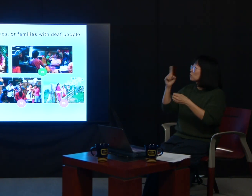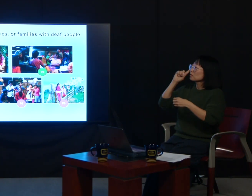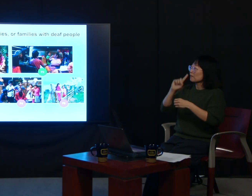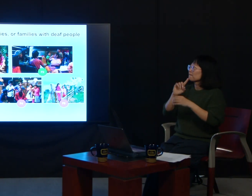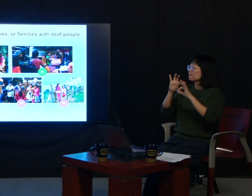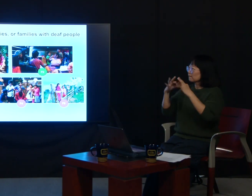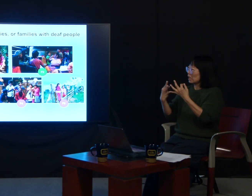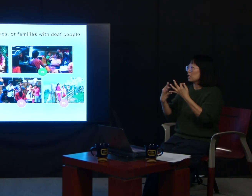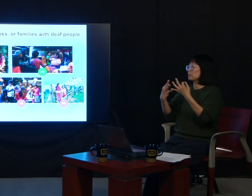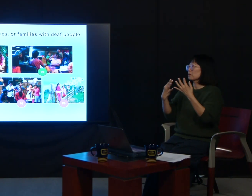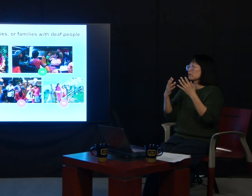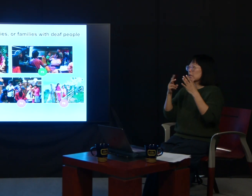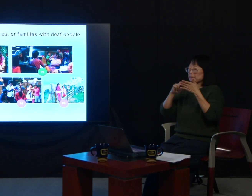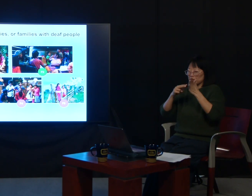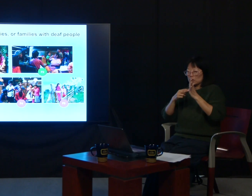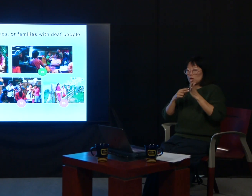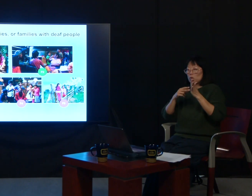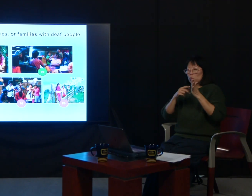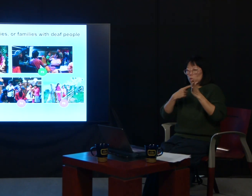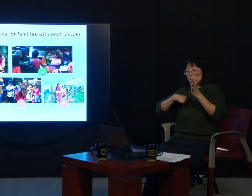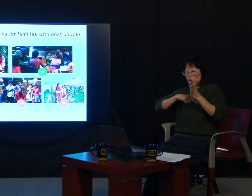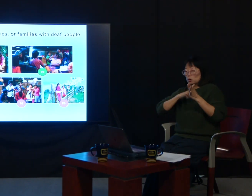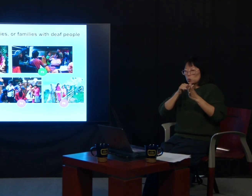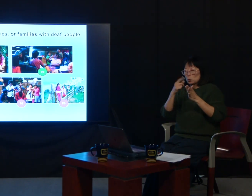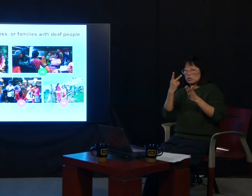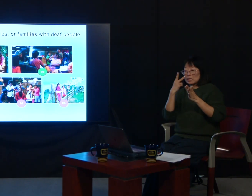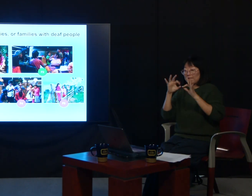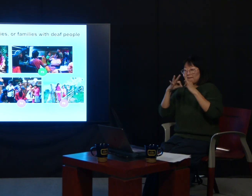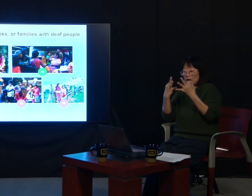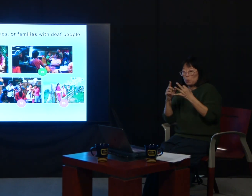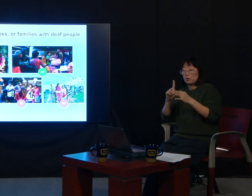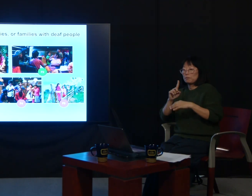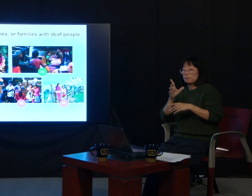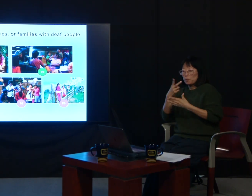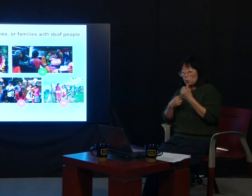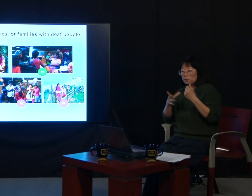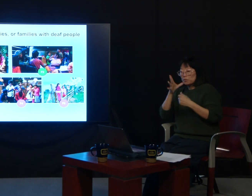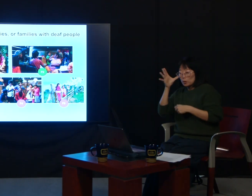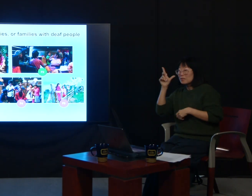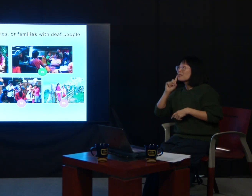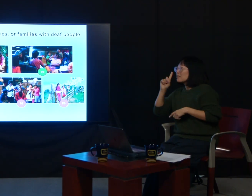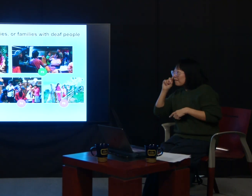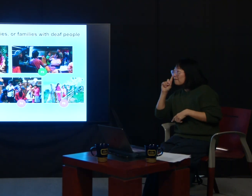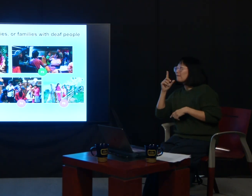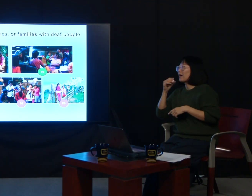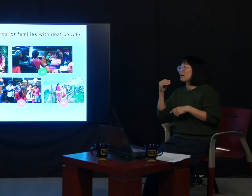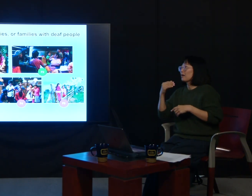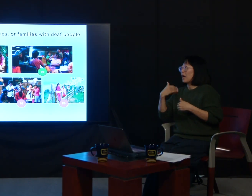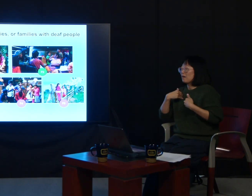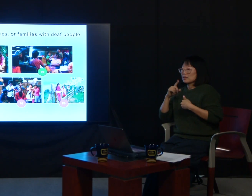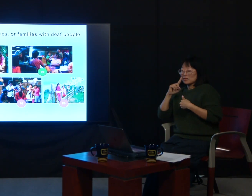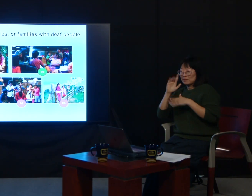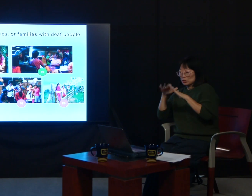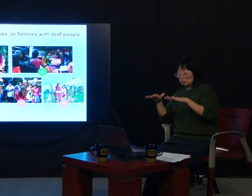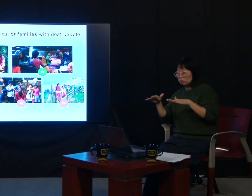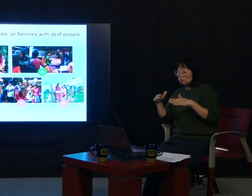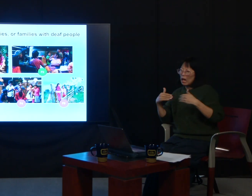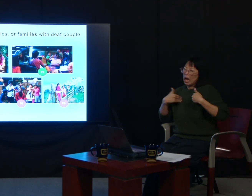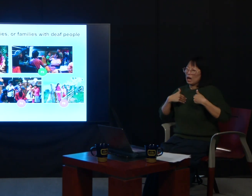deaf family, meaning that we don't see families where both parents are deaf or all the children are deaf.